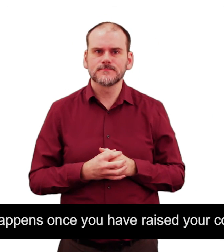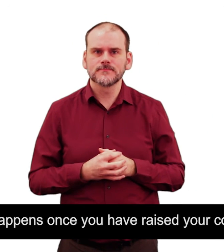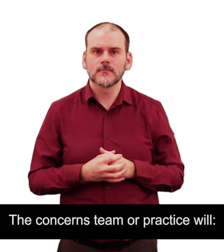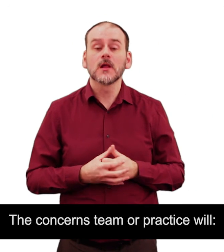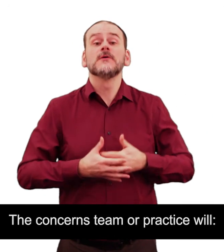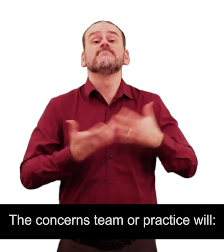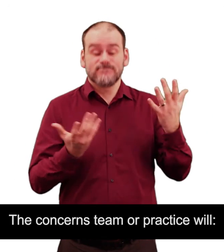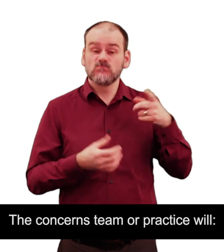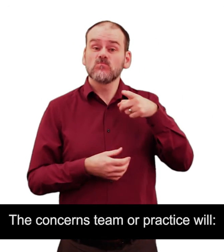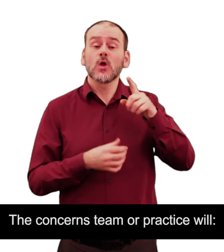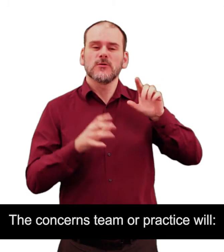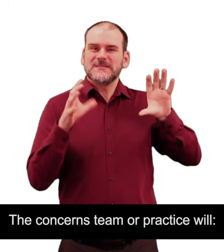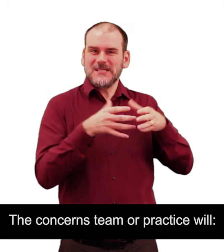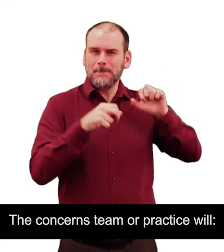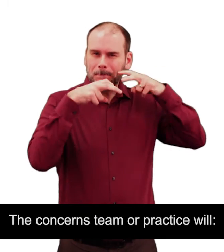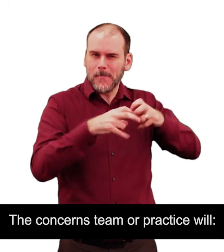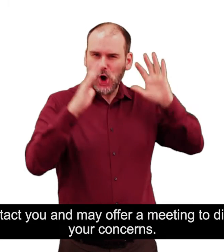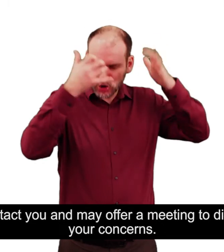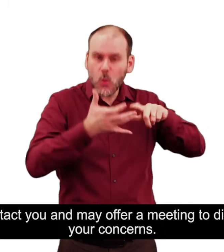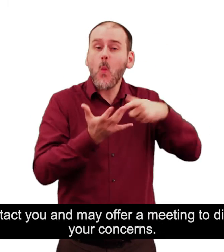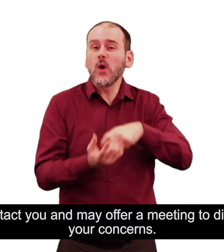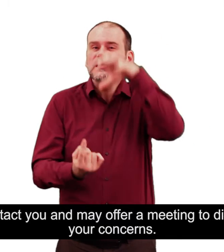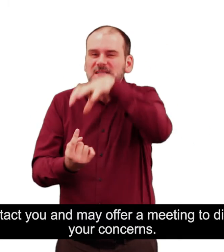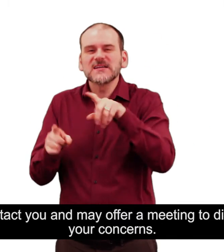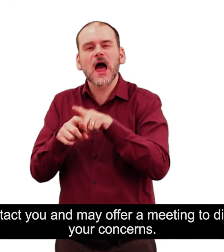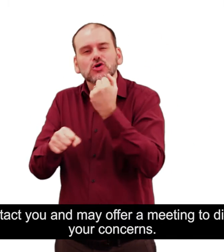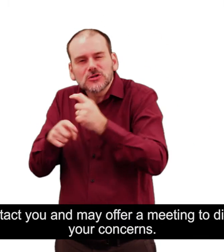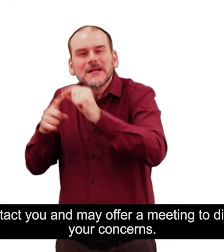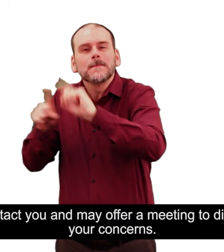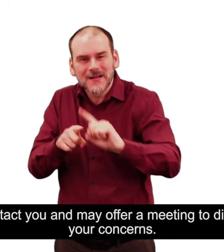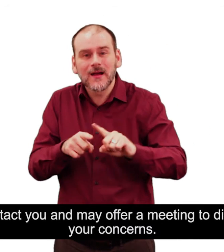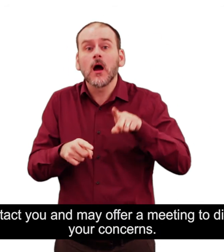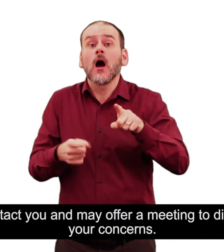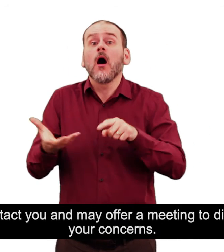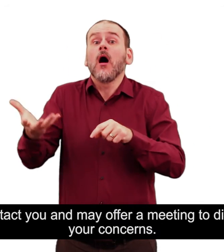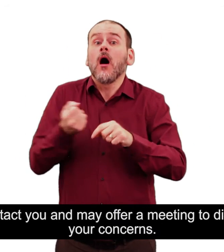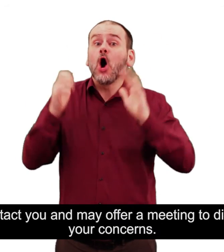The concerns team or practice will contact you and may offer a meeting to discuss your concerns.